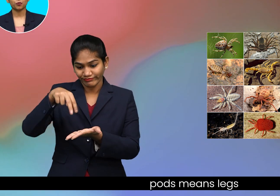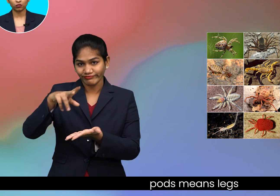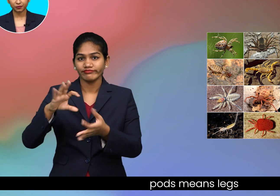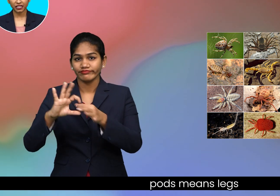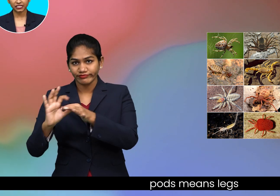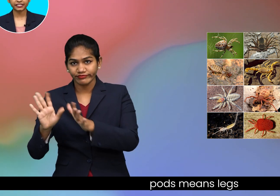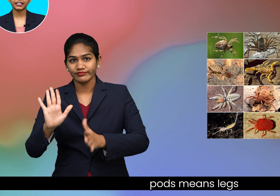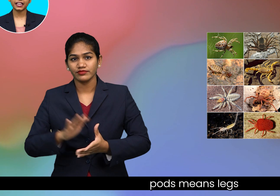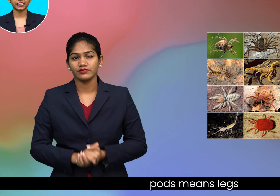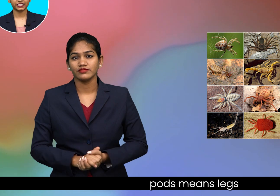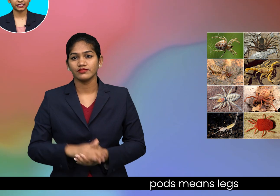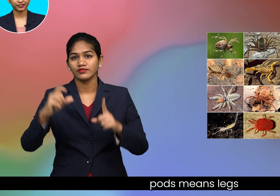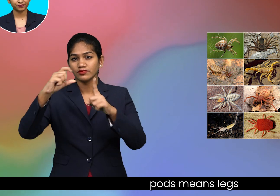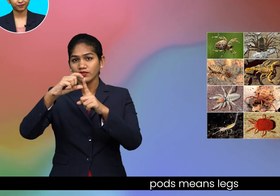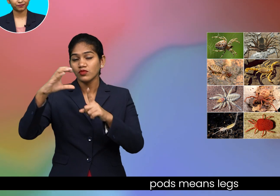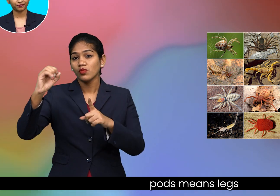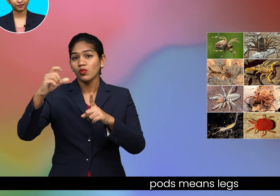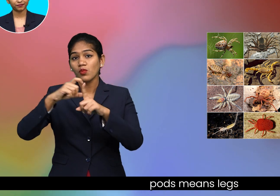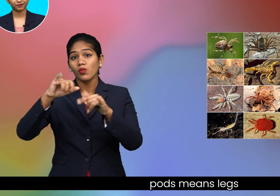Ports means legs.